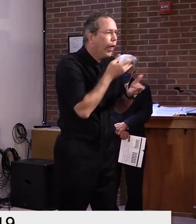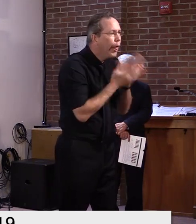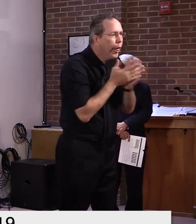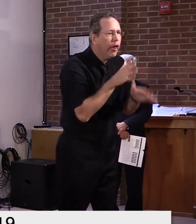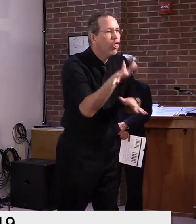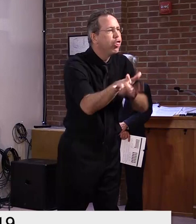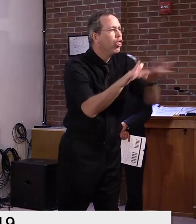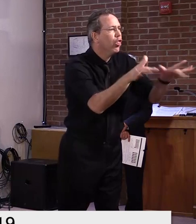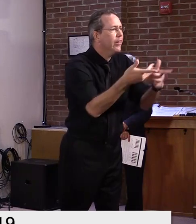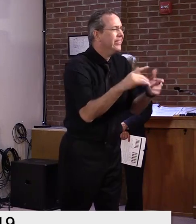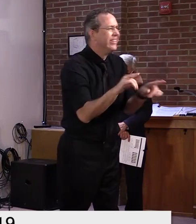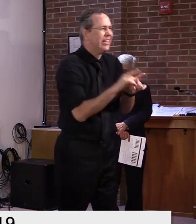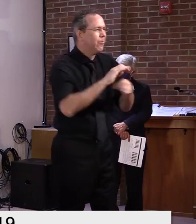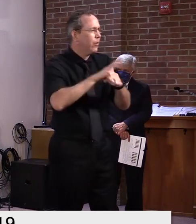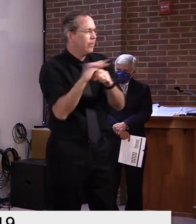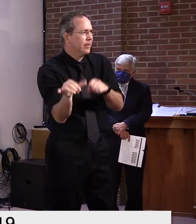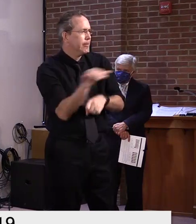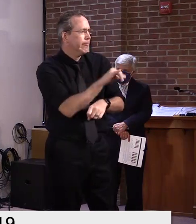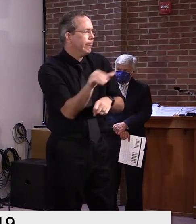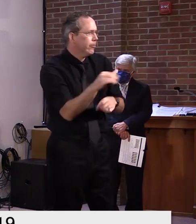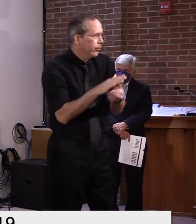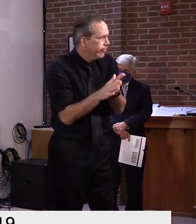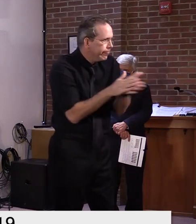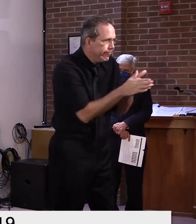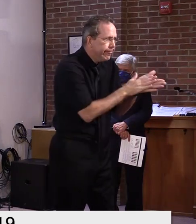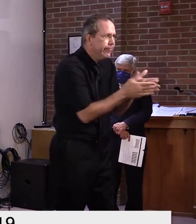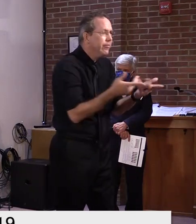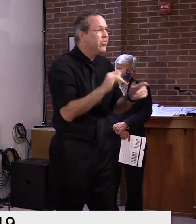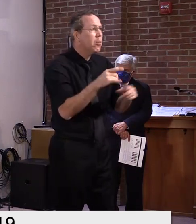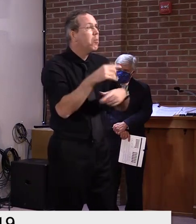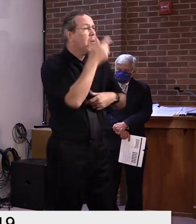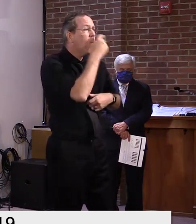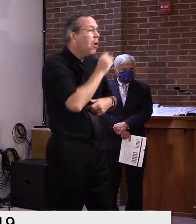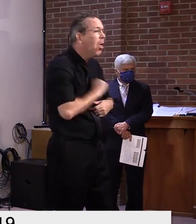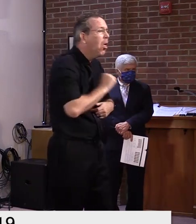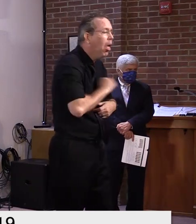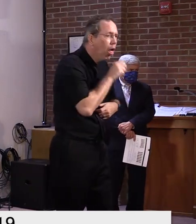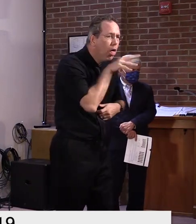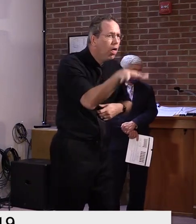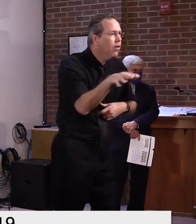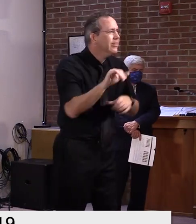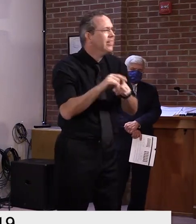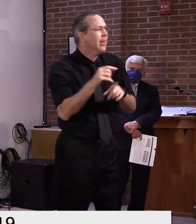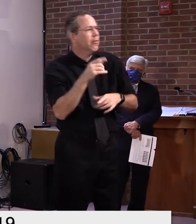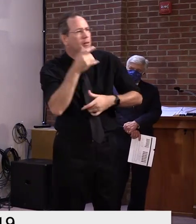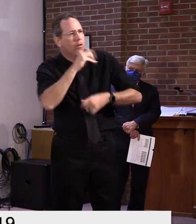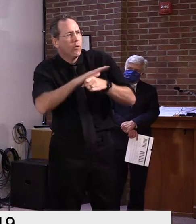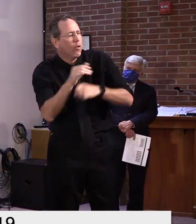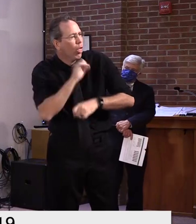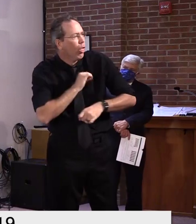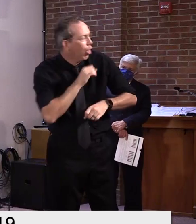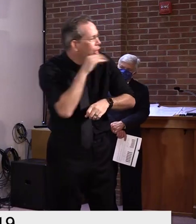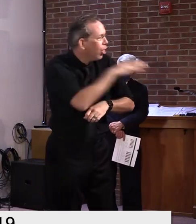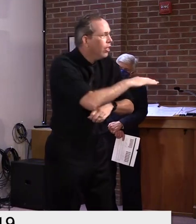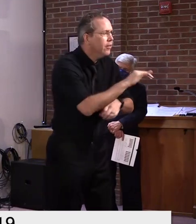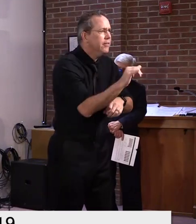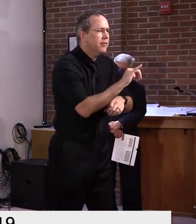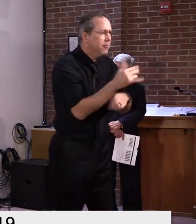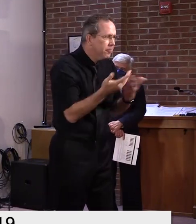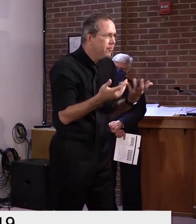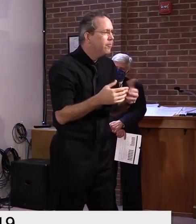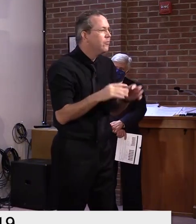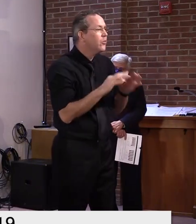things, and opens up doors with telehealth and so forth that we've utilized. I think that